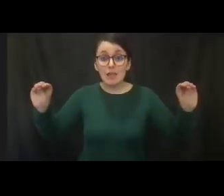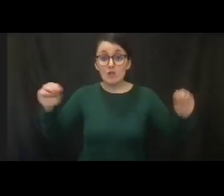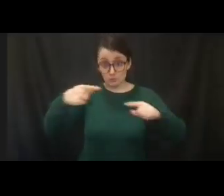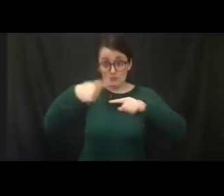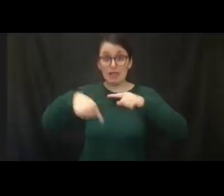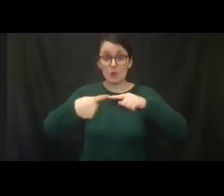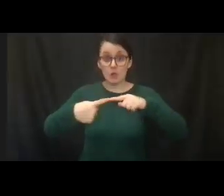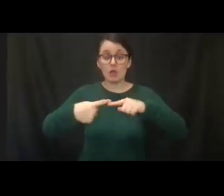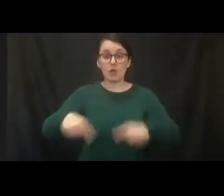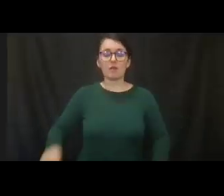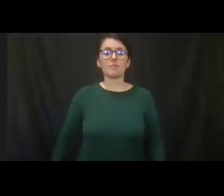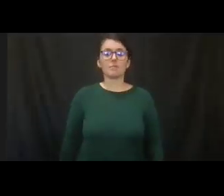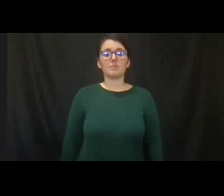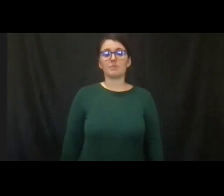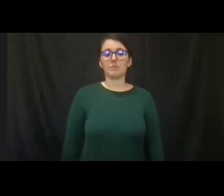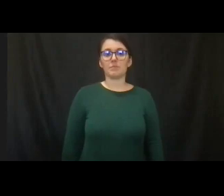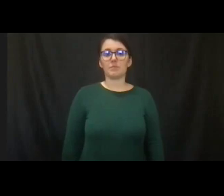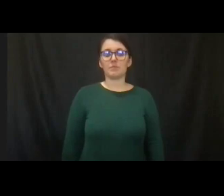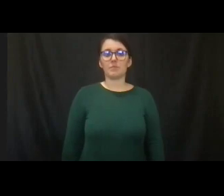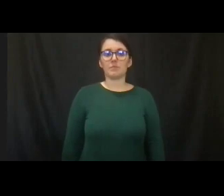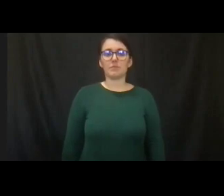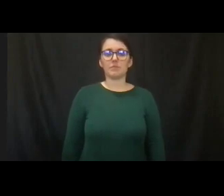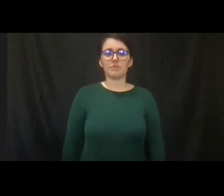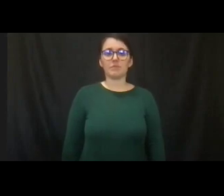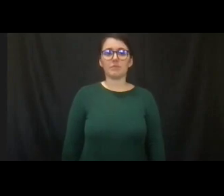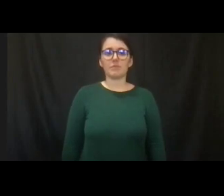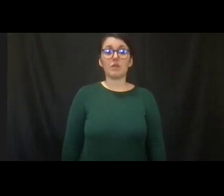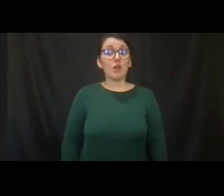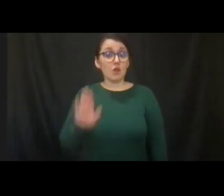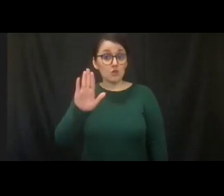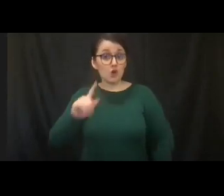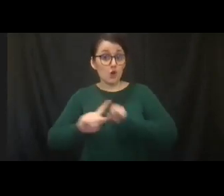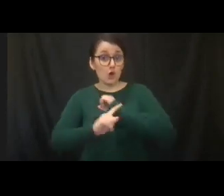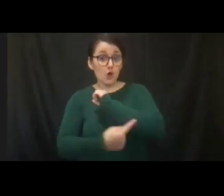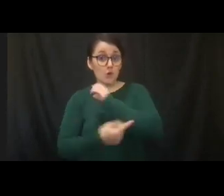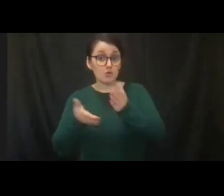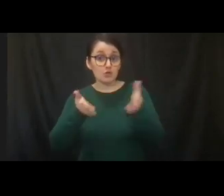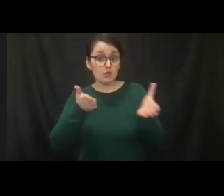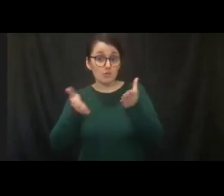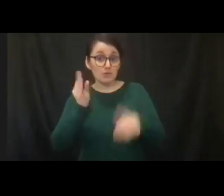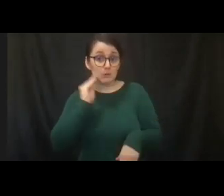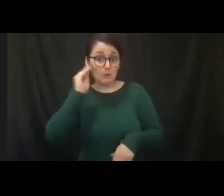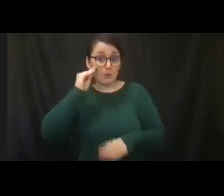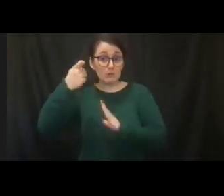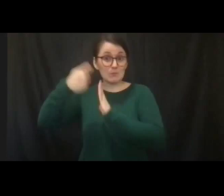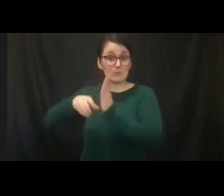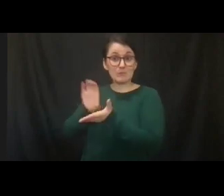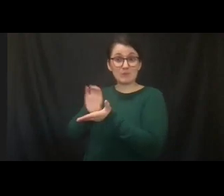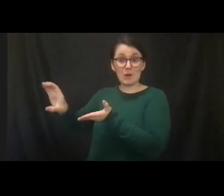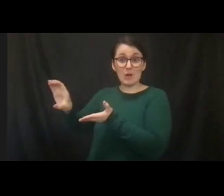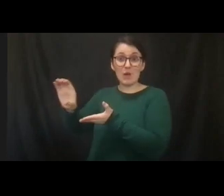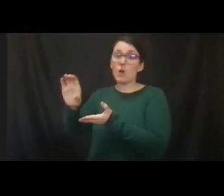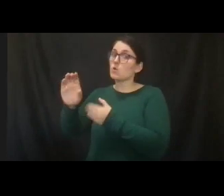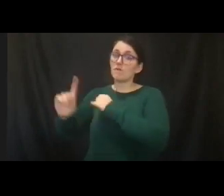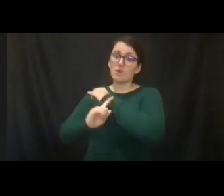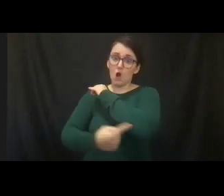know, your bill for your garbage services at home, it's only for the garbage. It's not for the recycling. So it's